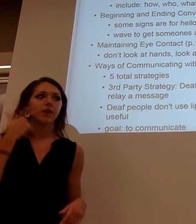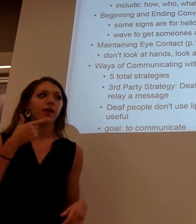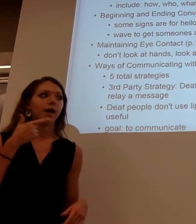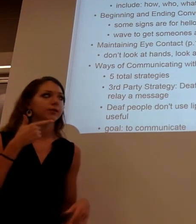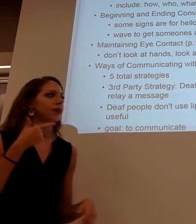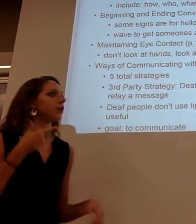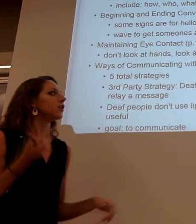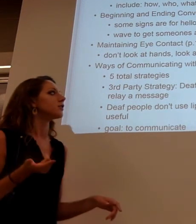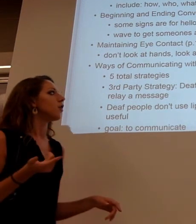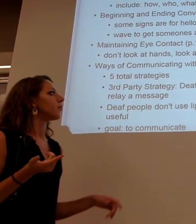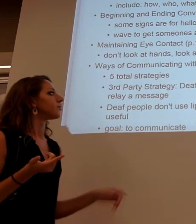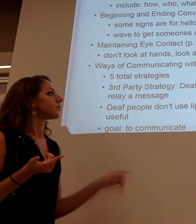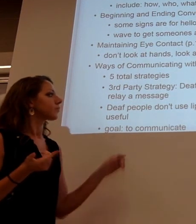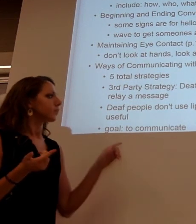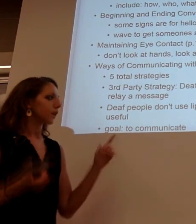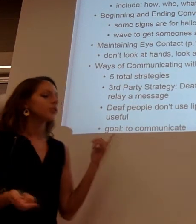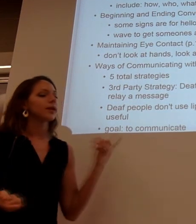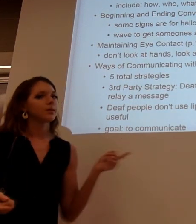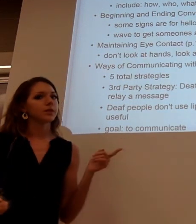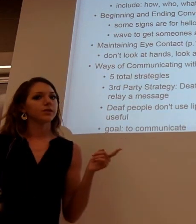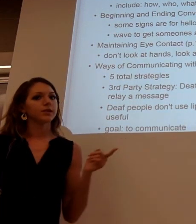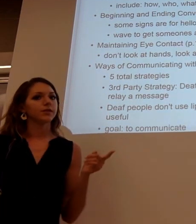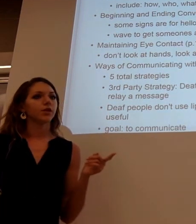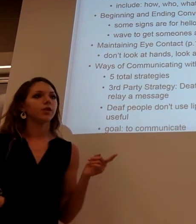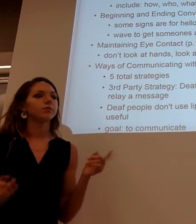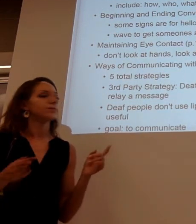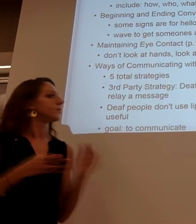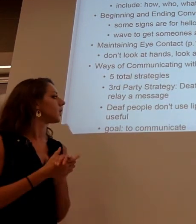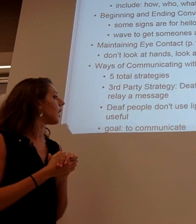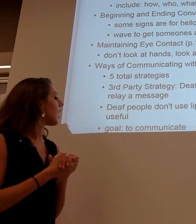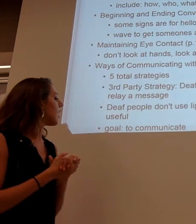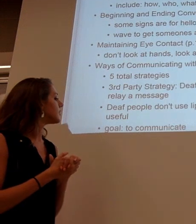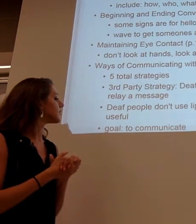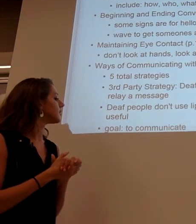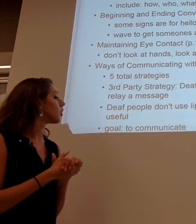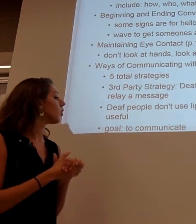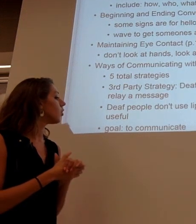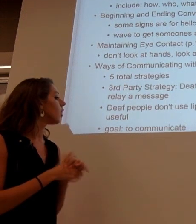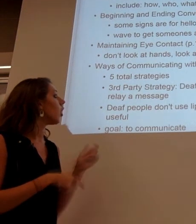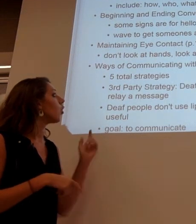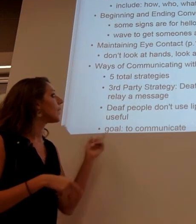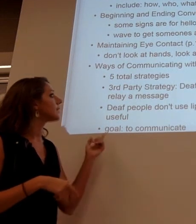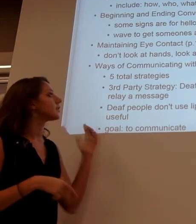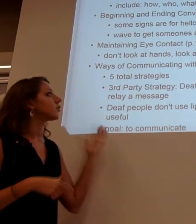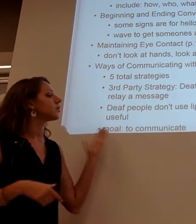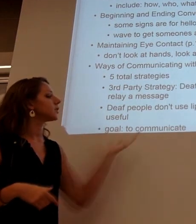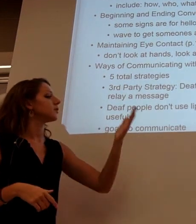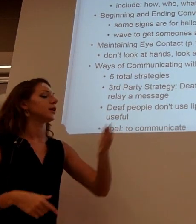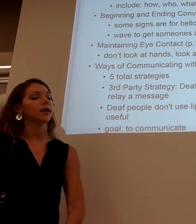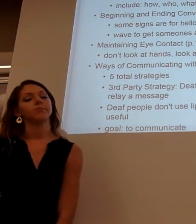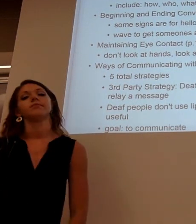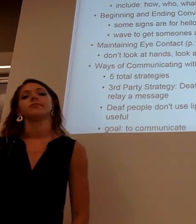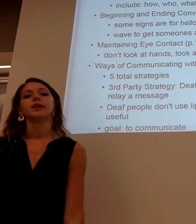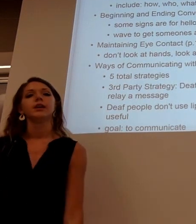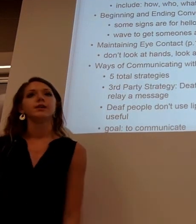not outside. So lip reading is really difficult. And their goal is to communicate.